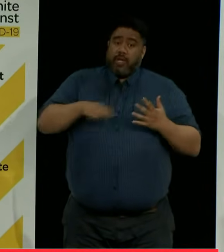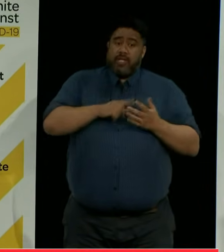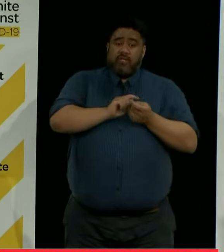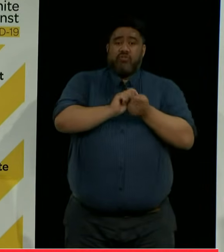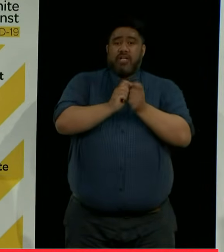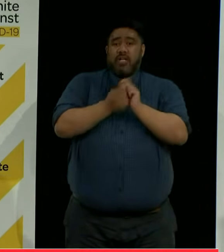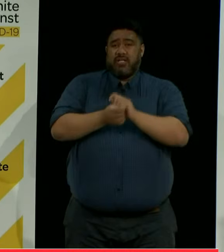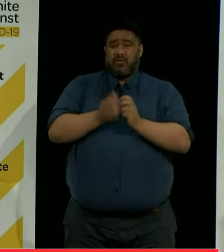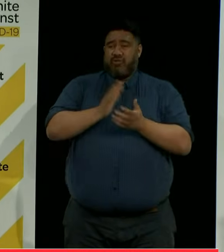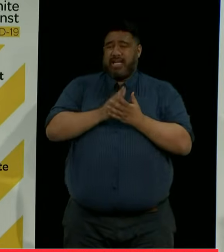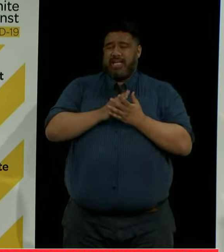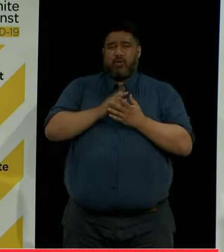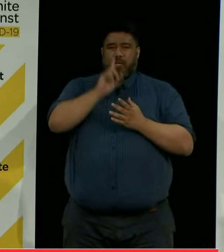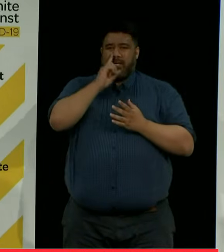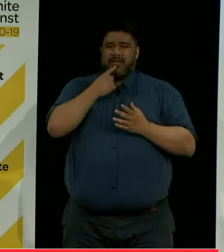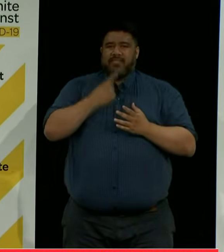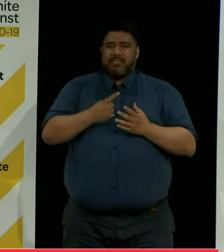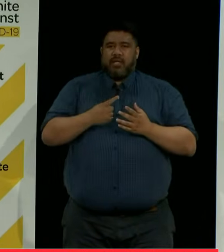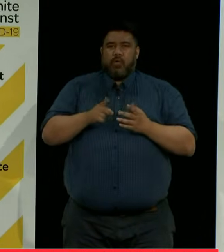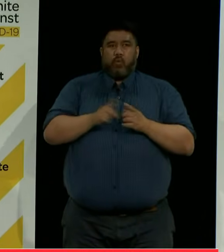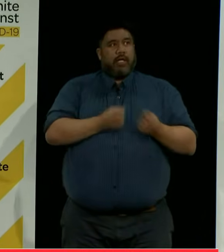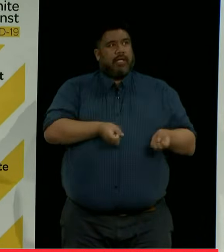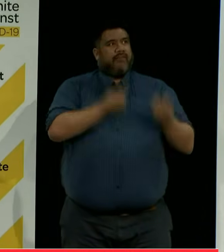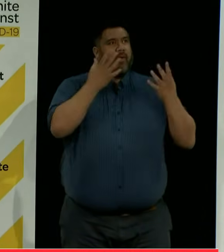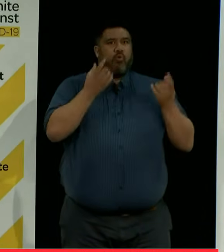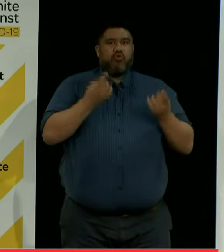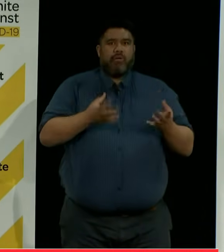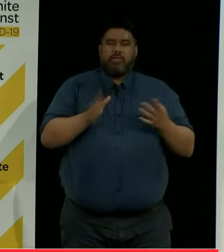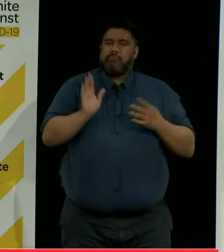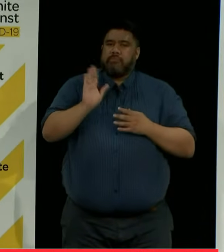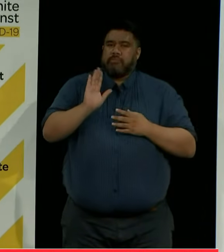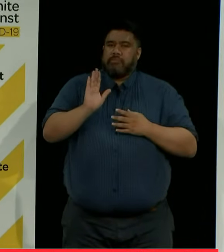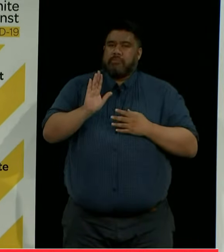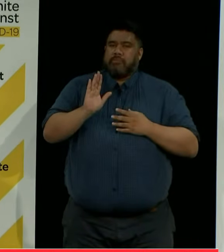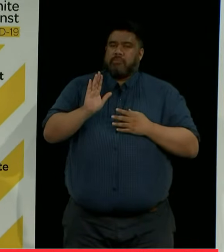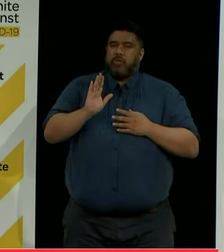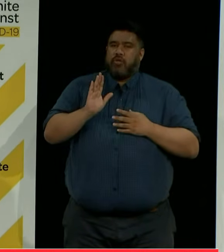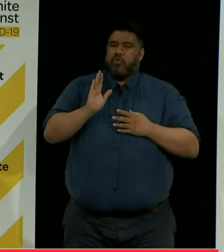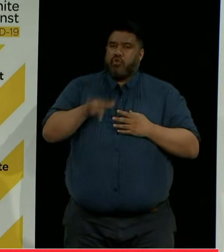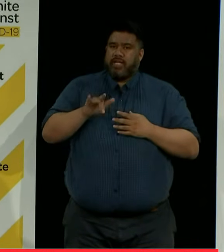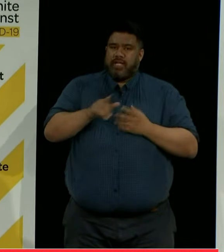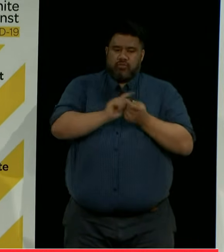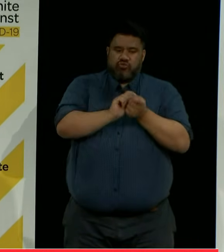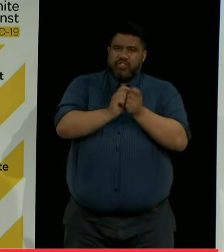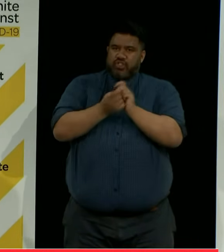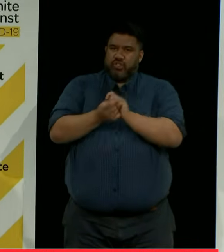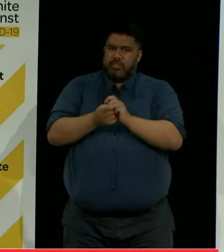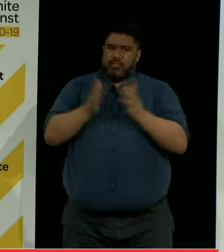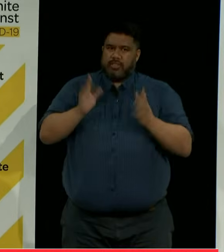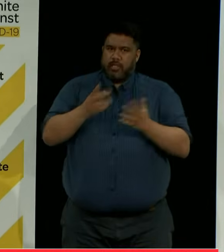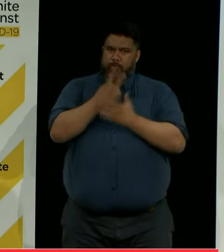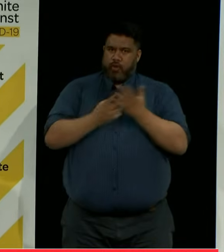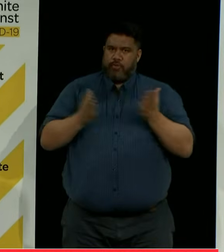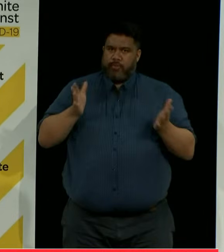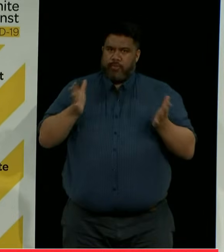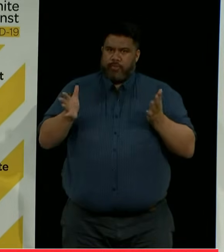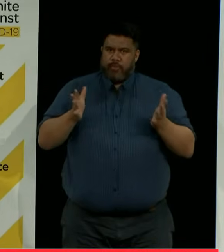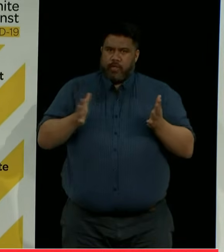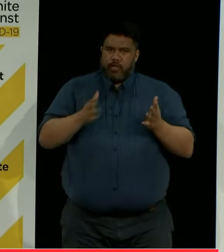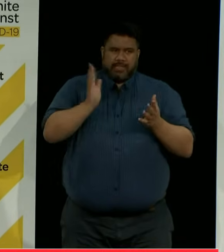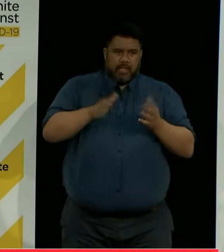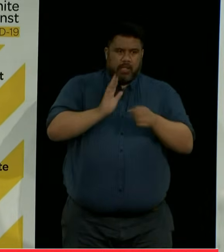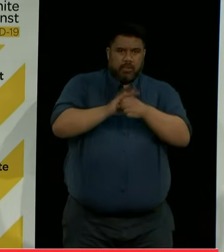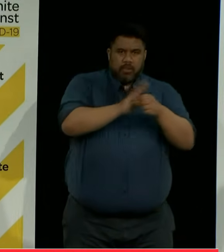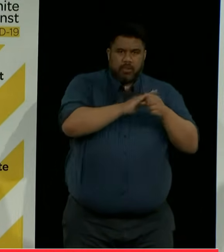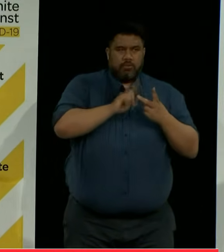too crude to say that we've given out on the strategy of using that really aggressive stamp it out, because we are continuing to do that. We